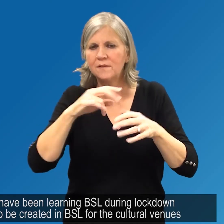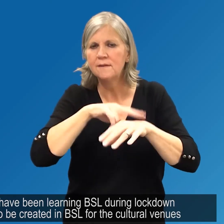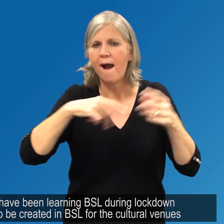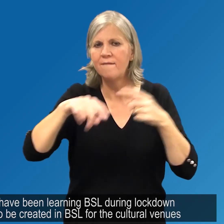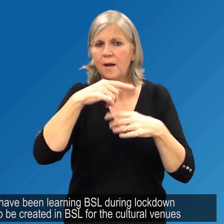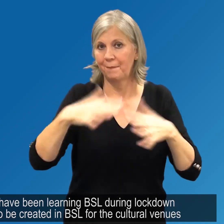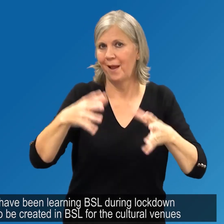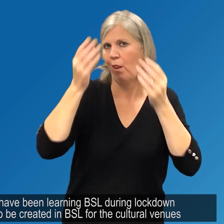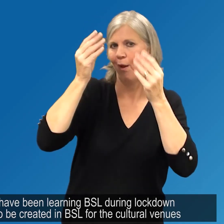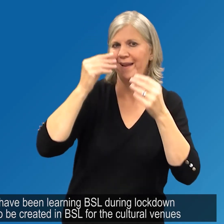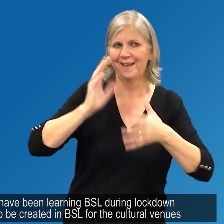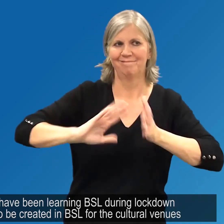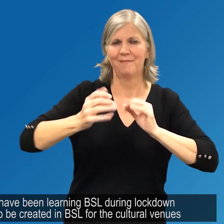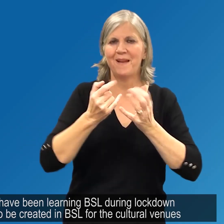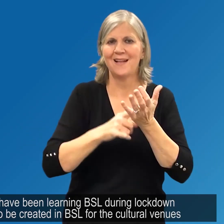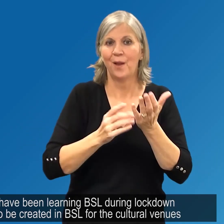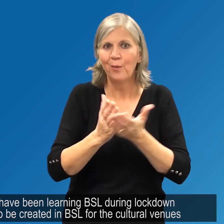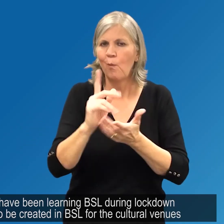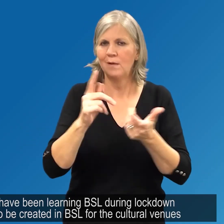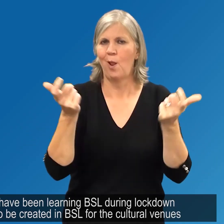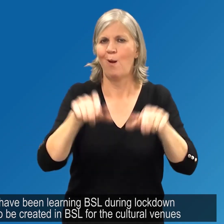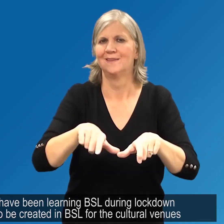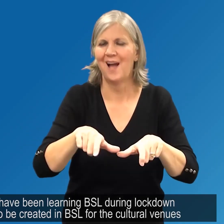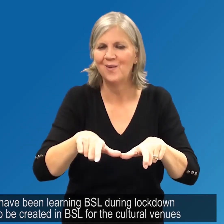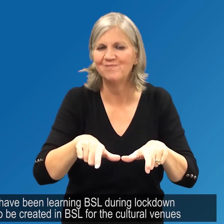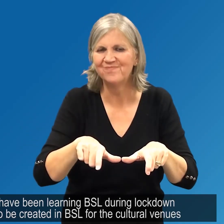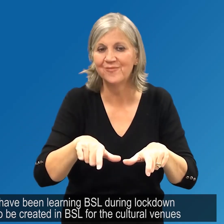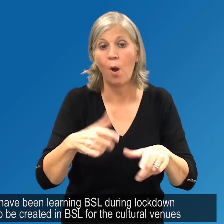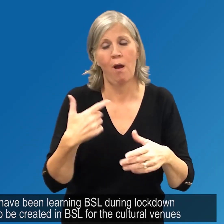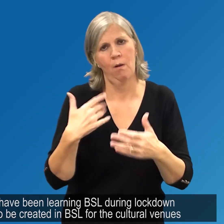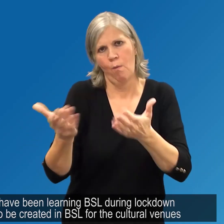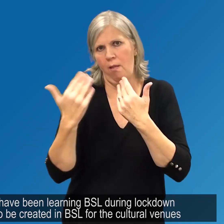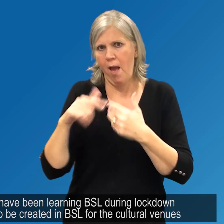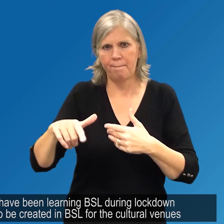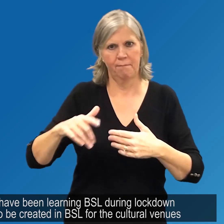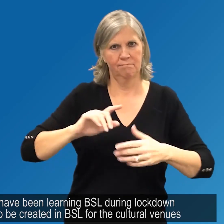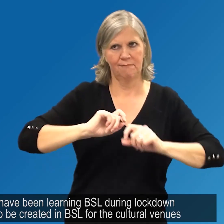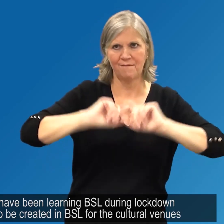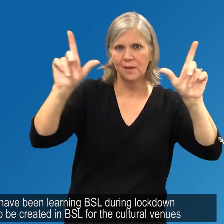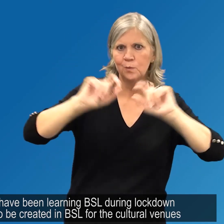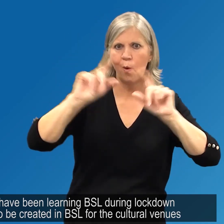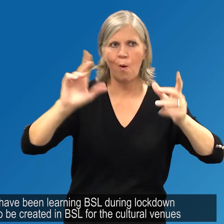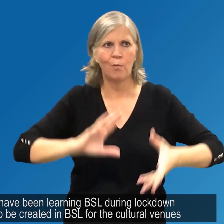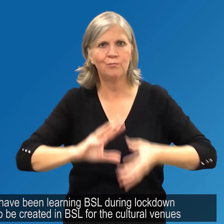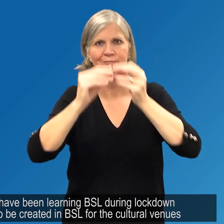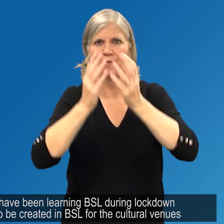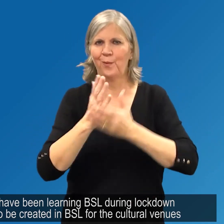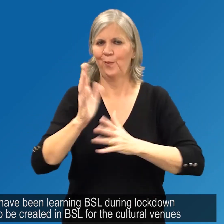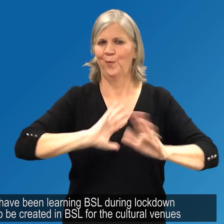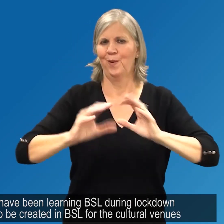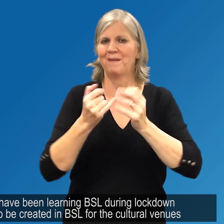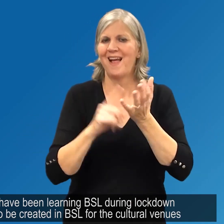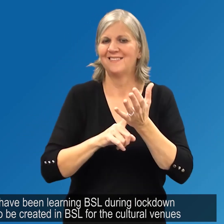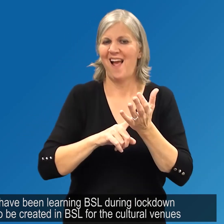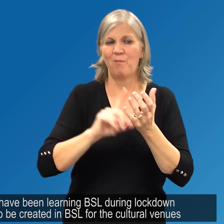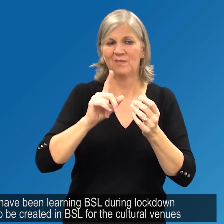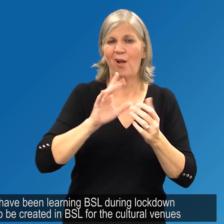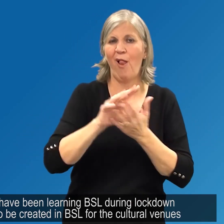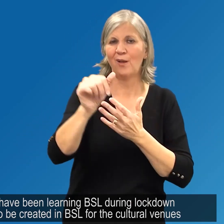A couple of staff have been learning BSL during lockdown. Welcome videos will be created for BSL users in cultural venues.